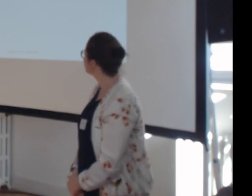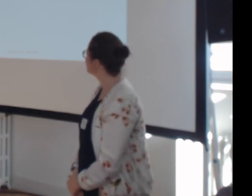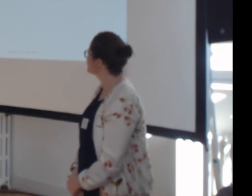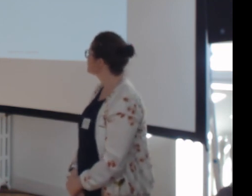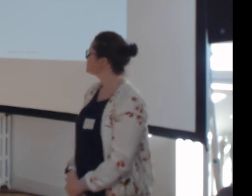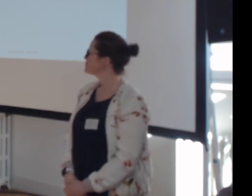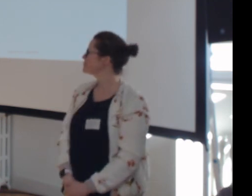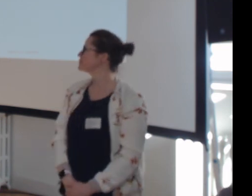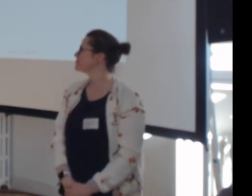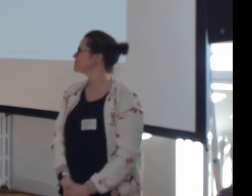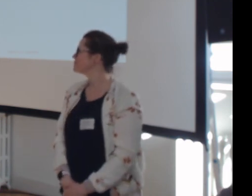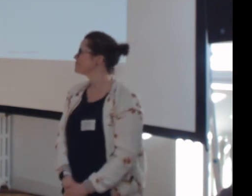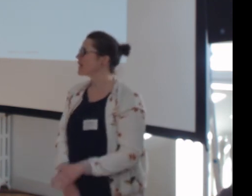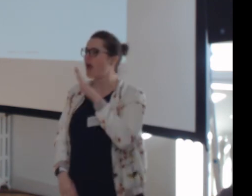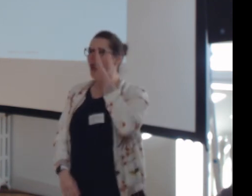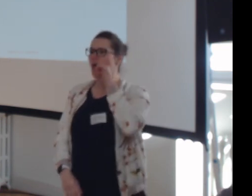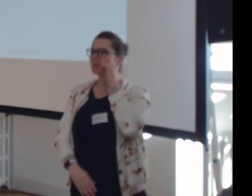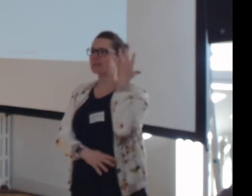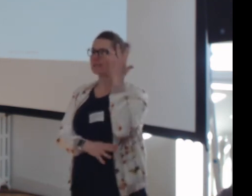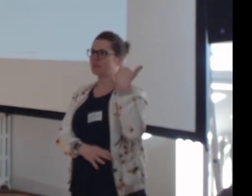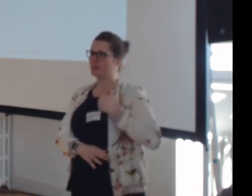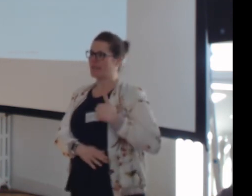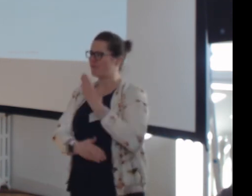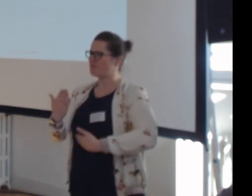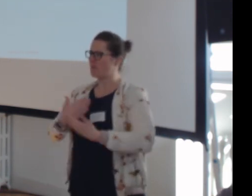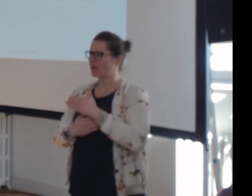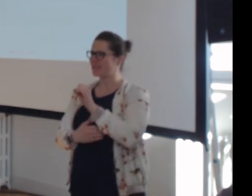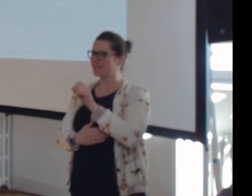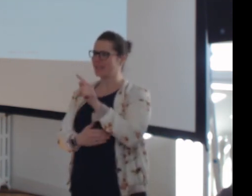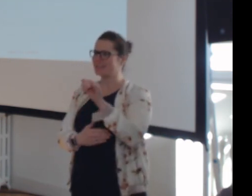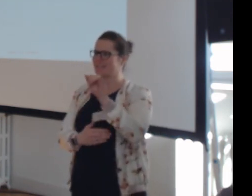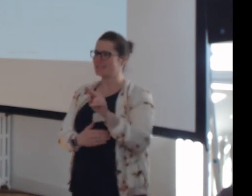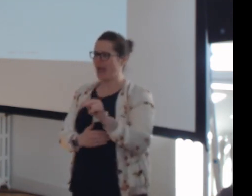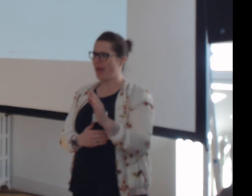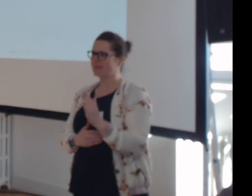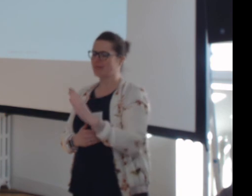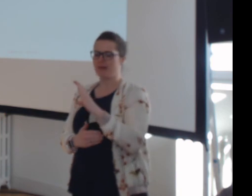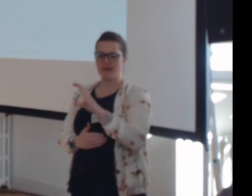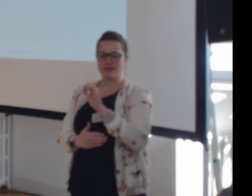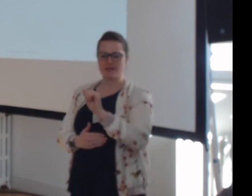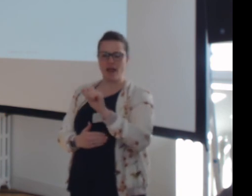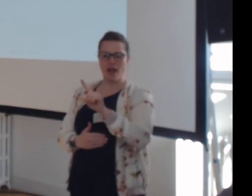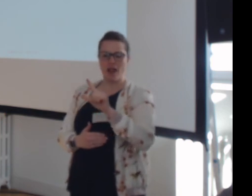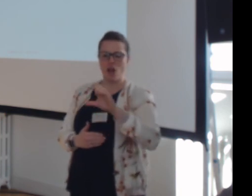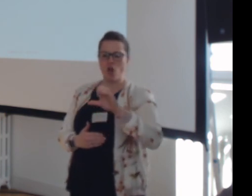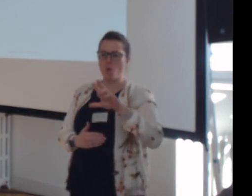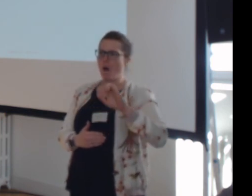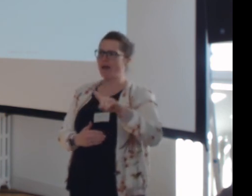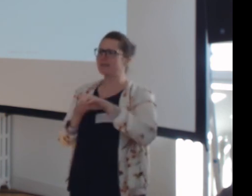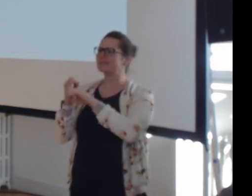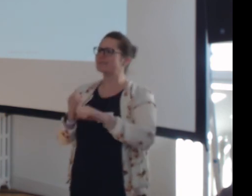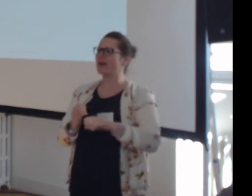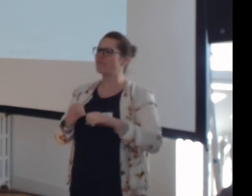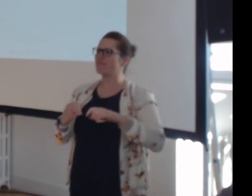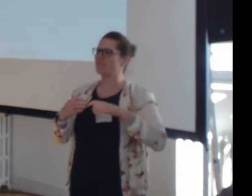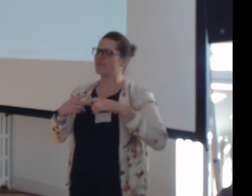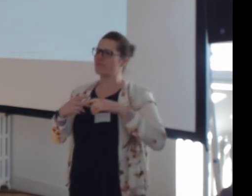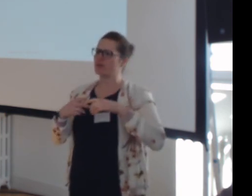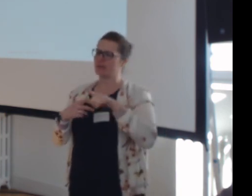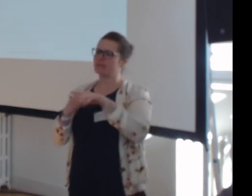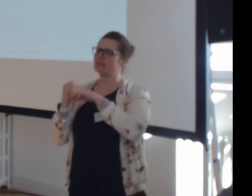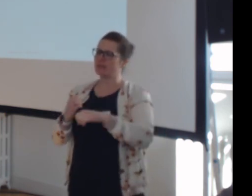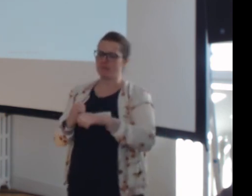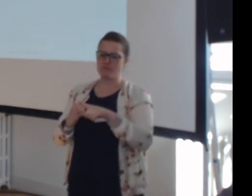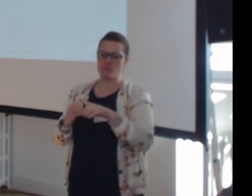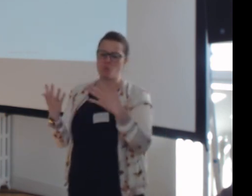The last speaker of this morning is Stan Kallewaard. He's a staff member, Reading Promotion and